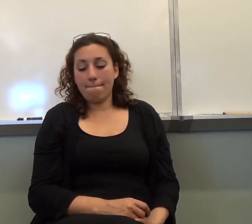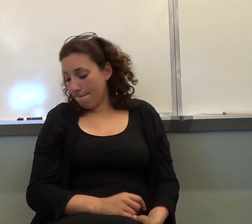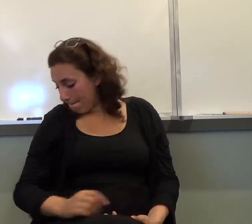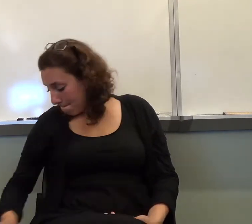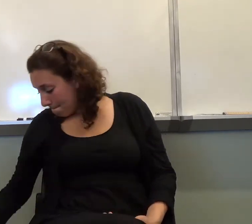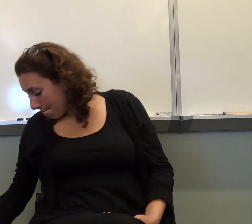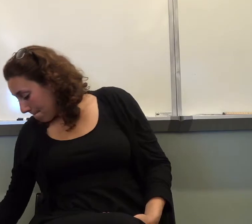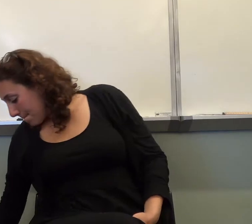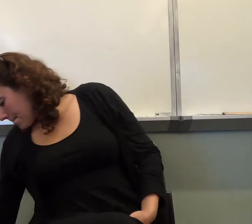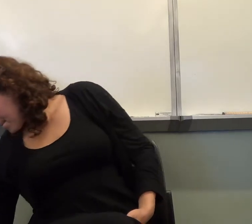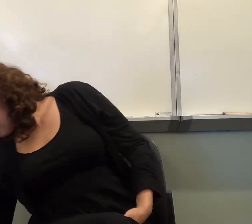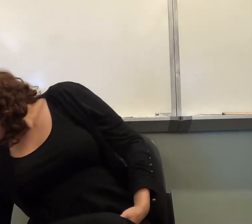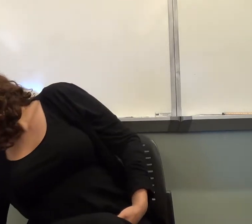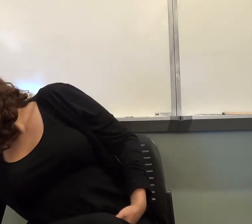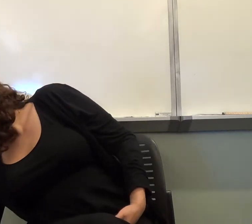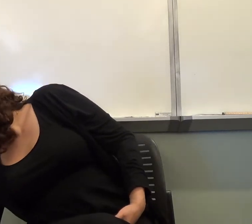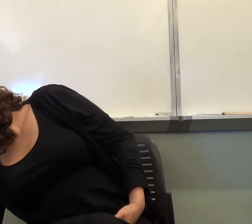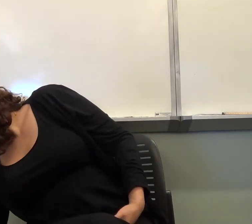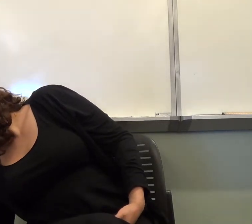gives a product of 1.